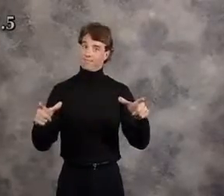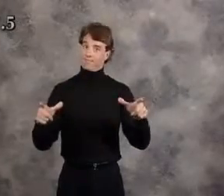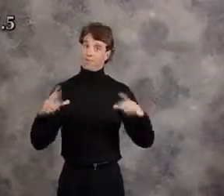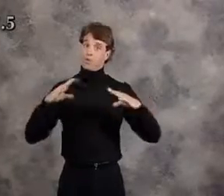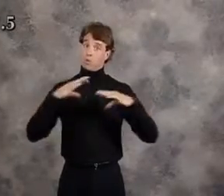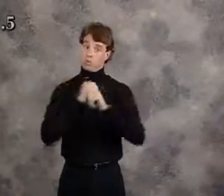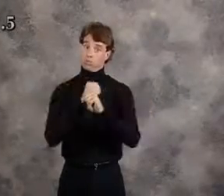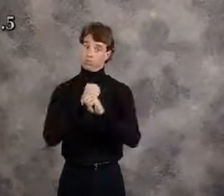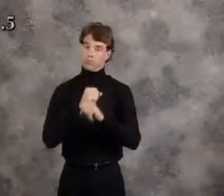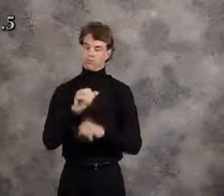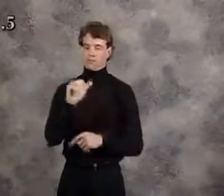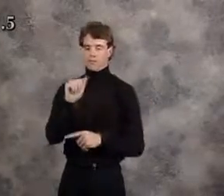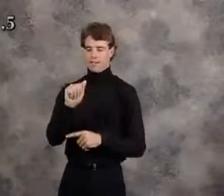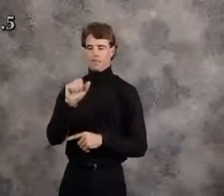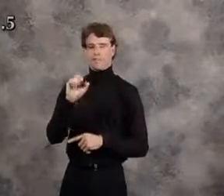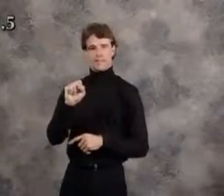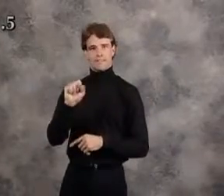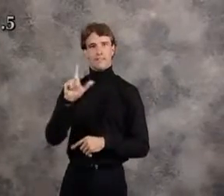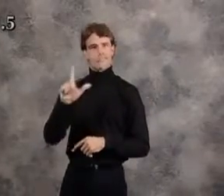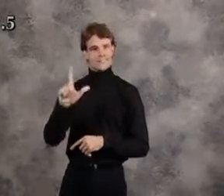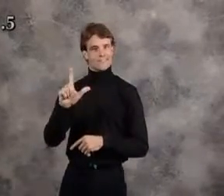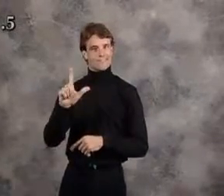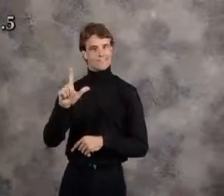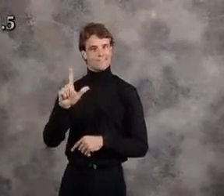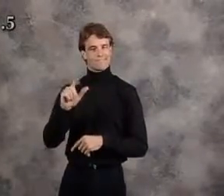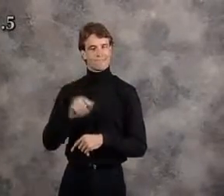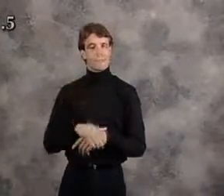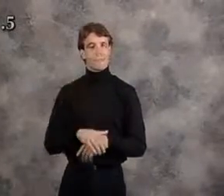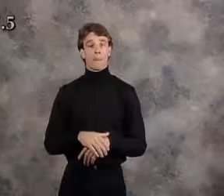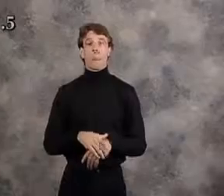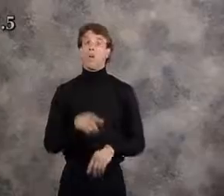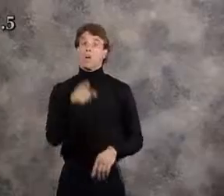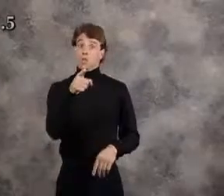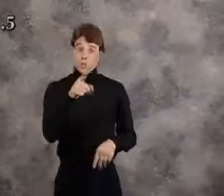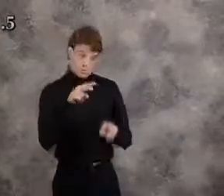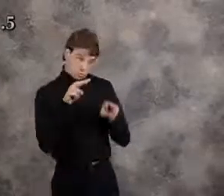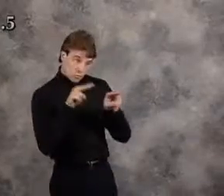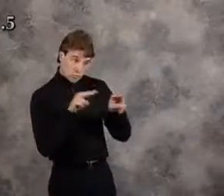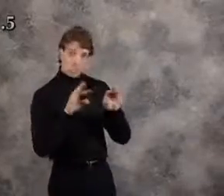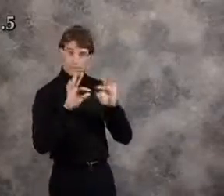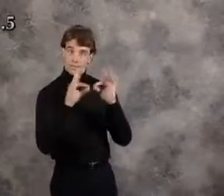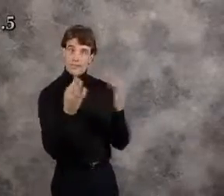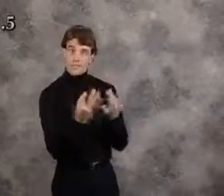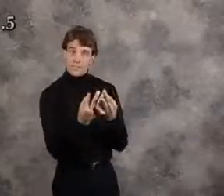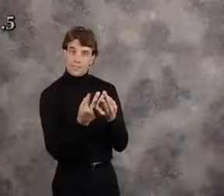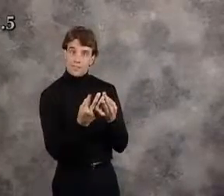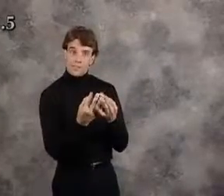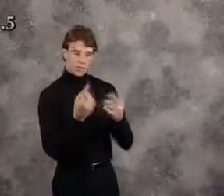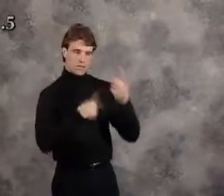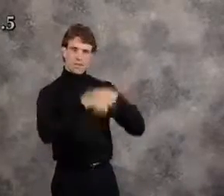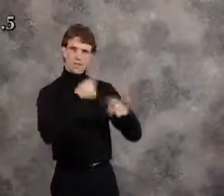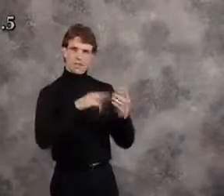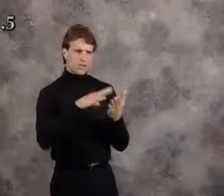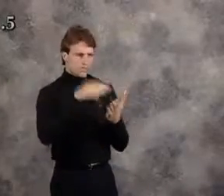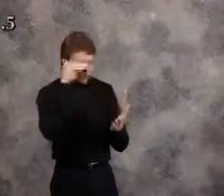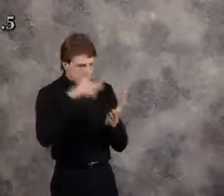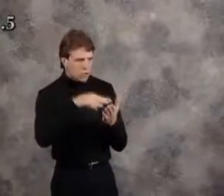Language, commonly abbreviated as ASL. As you observe the